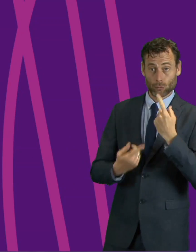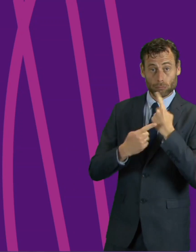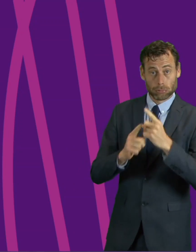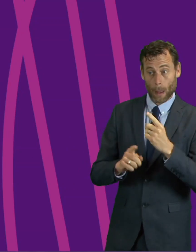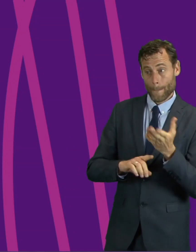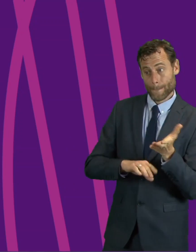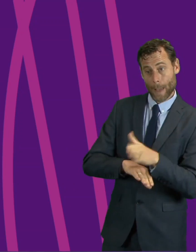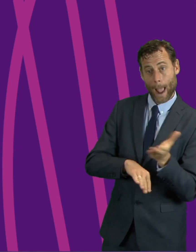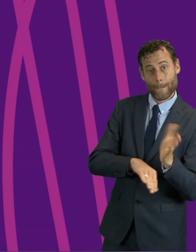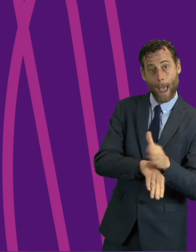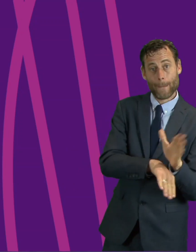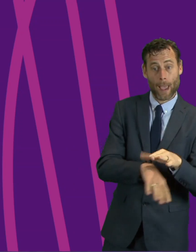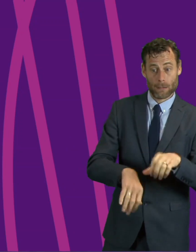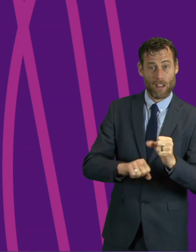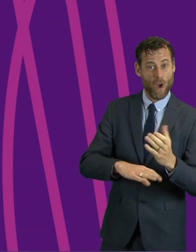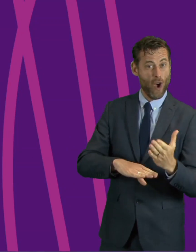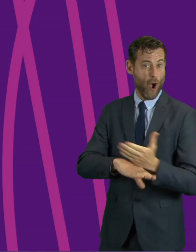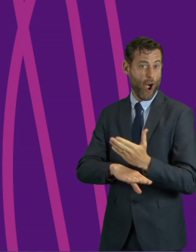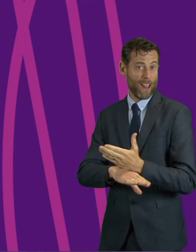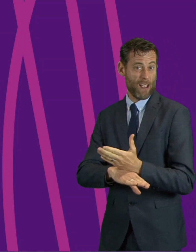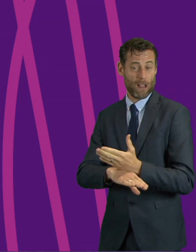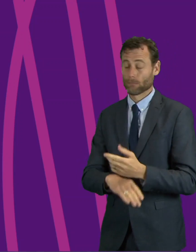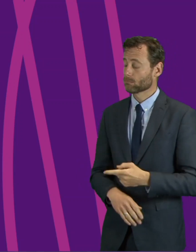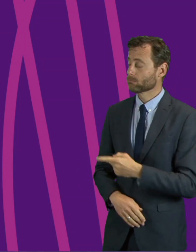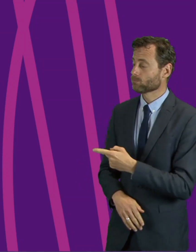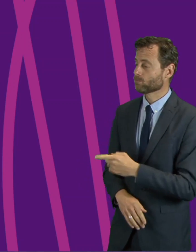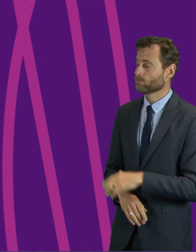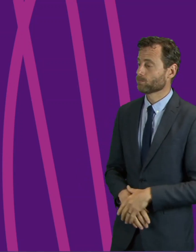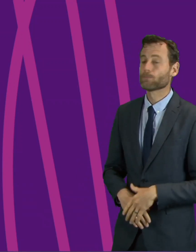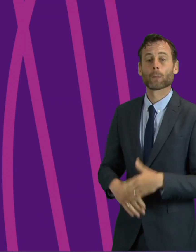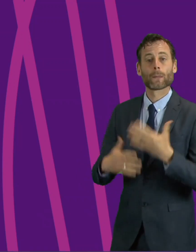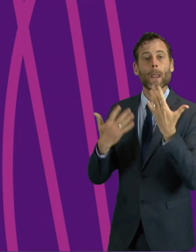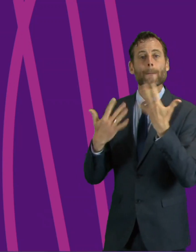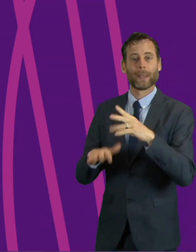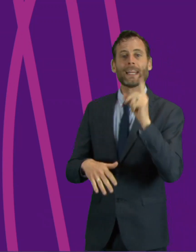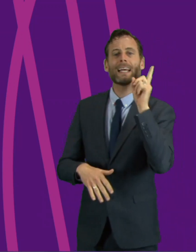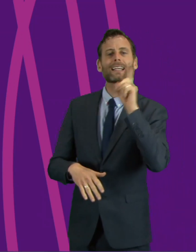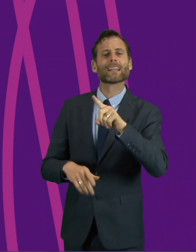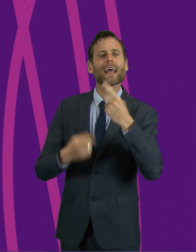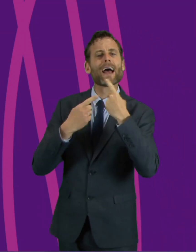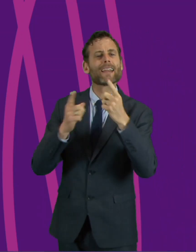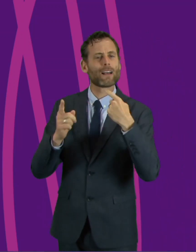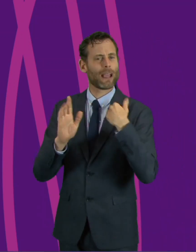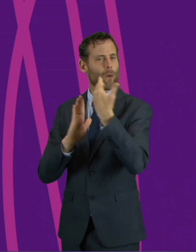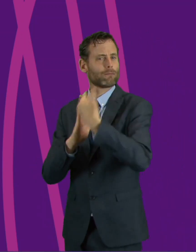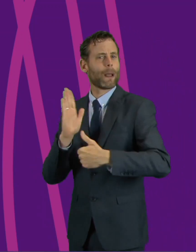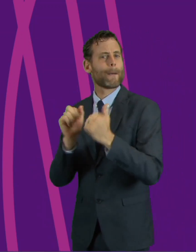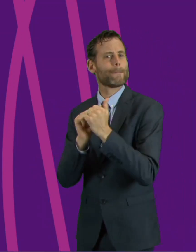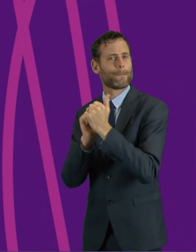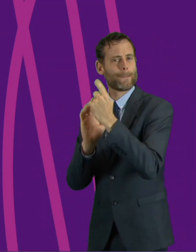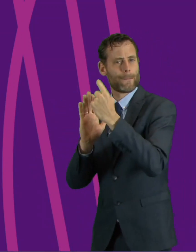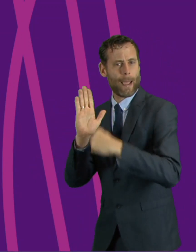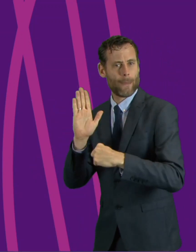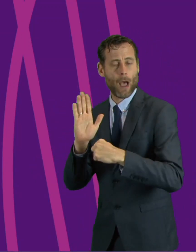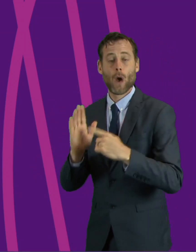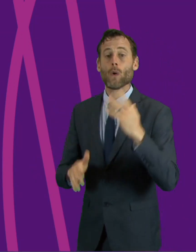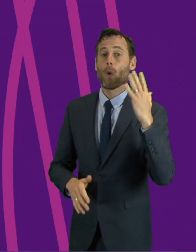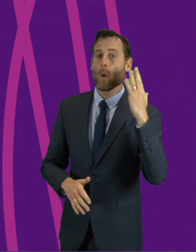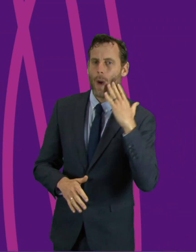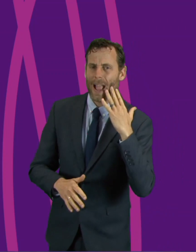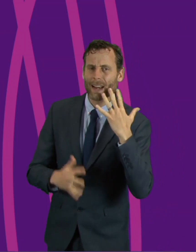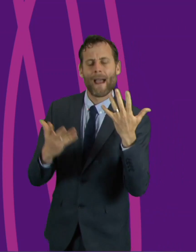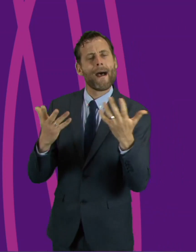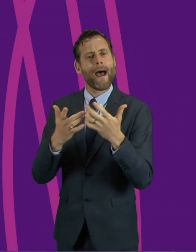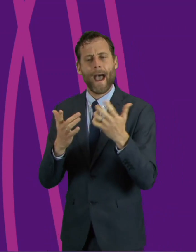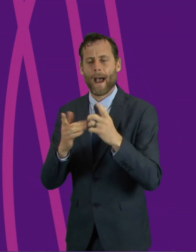Minister. Yes, we are. One of the issues we set out in the paper yesterday was the way in which and when we can start